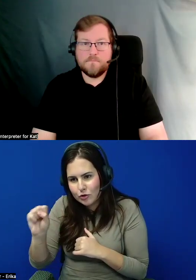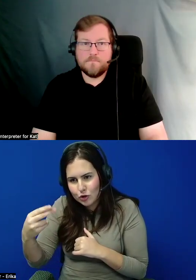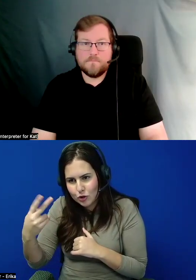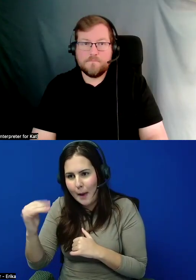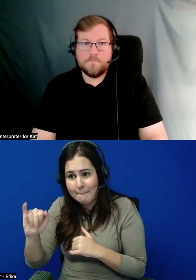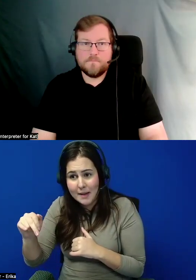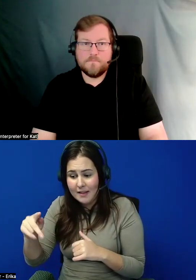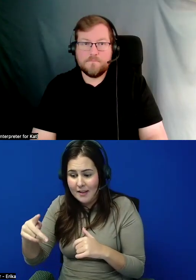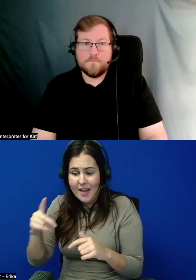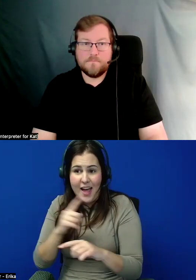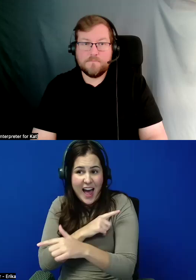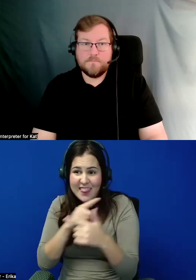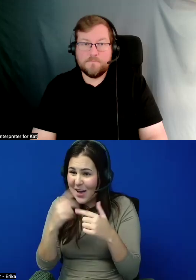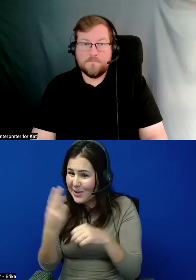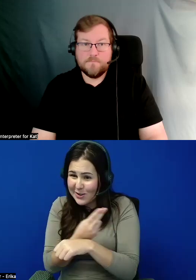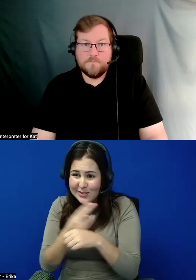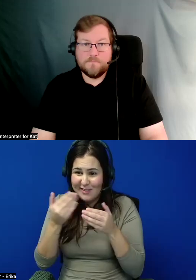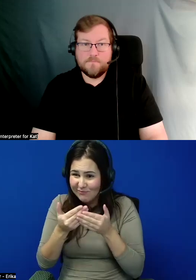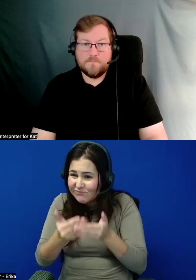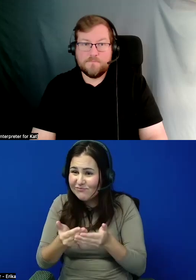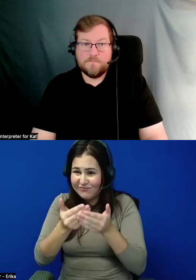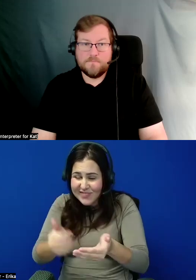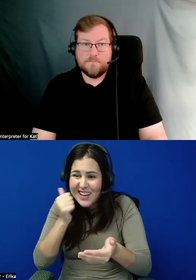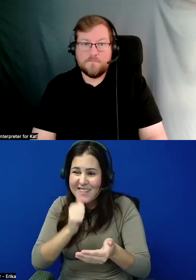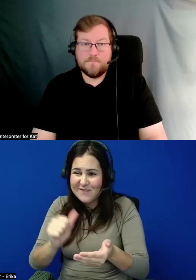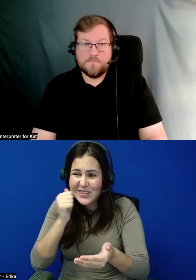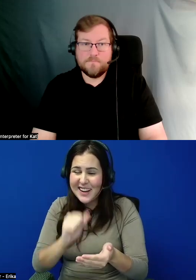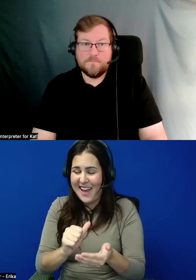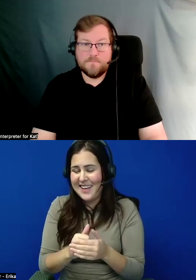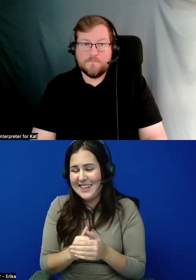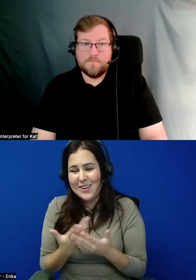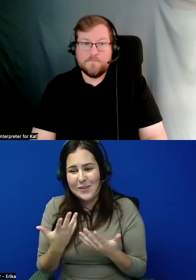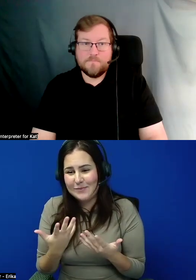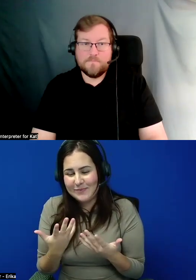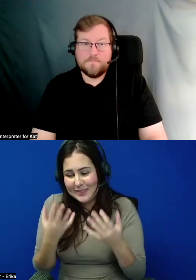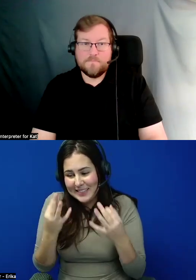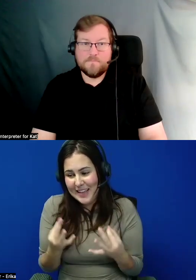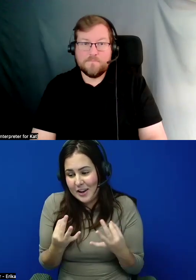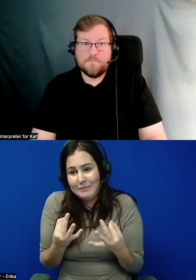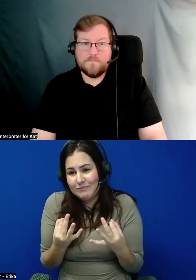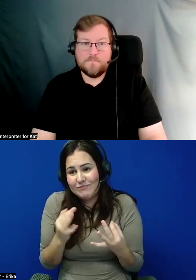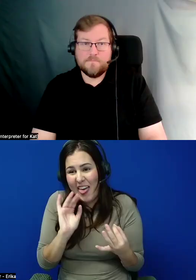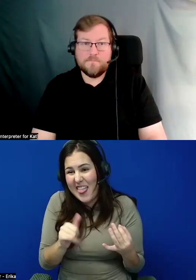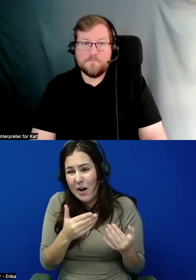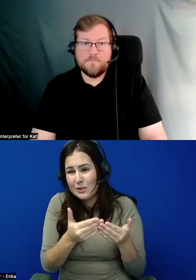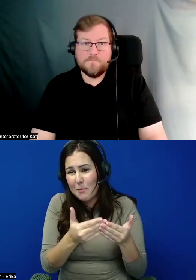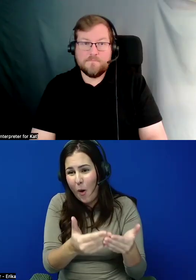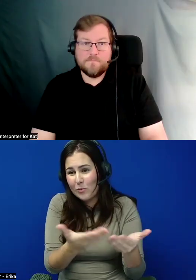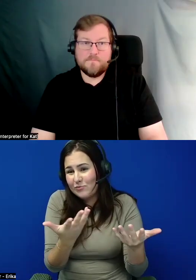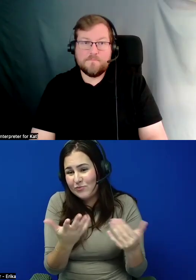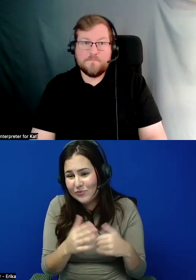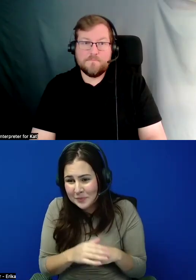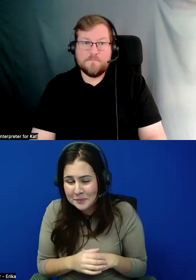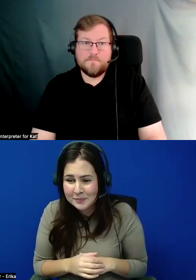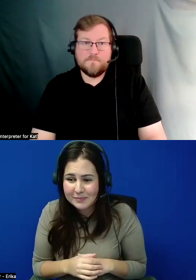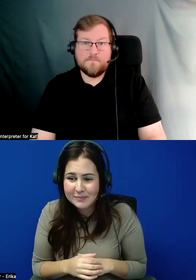down. But it was very much a day where we kind of settled on that boat, and we went to meet them at the side of the river. And we were like, all right, like you have to